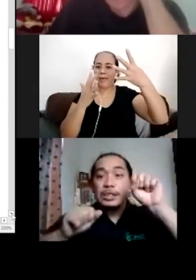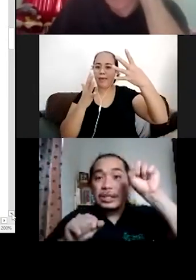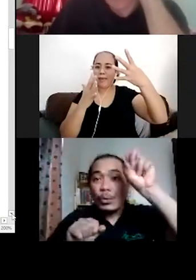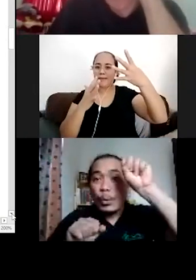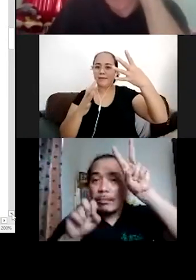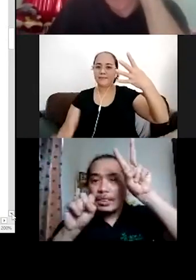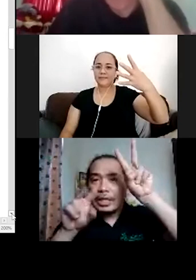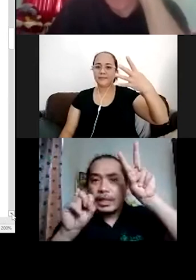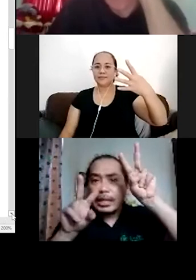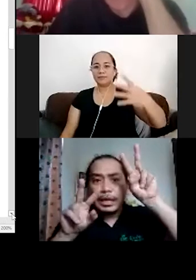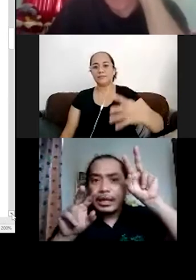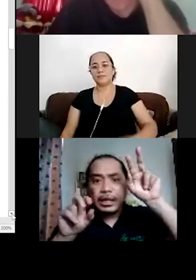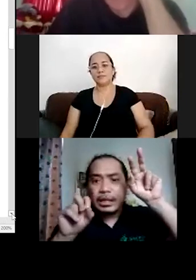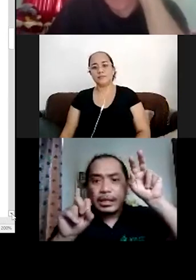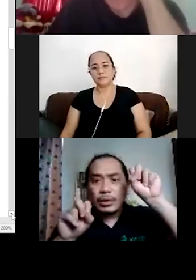Sir,